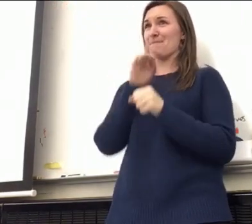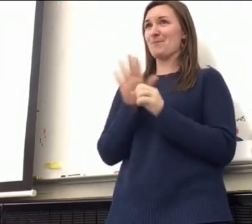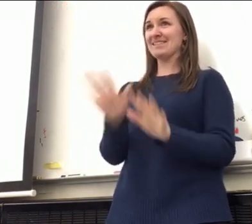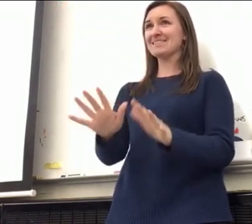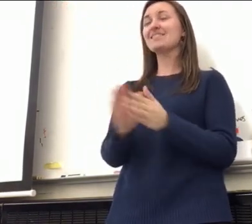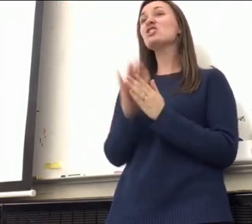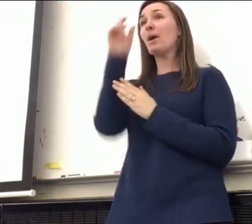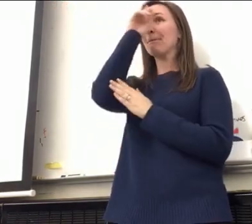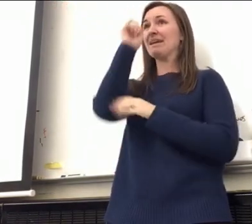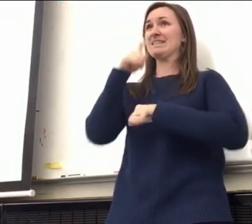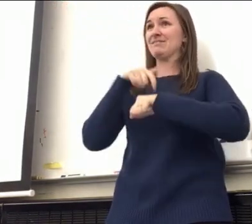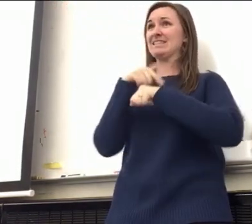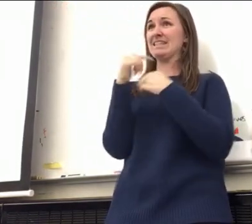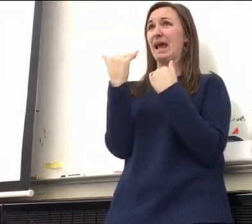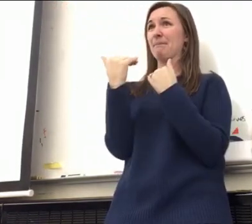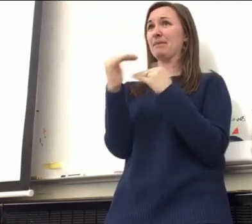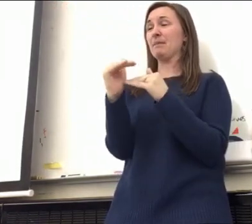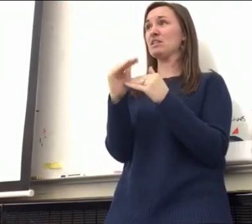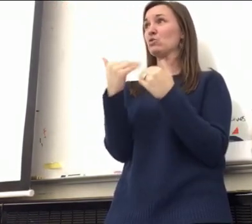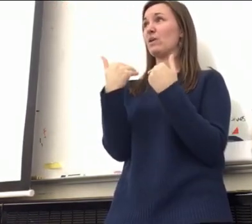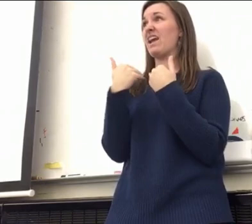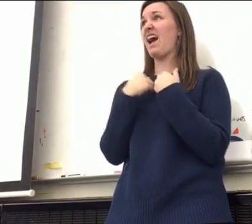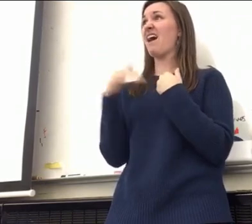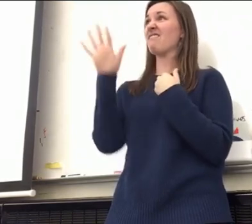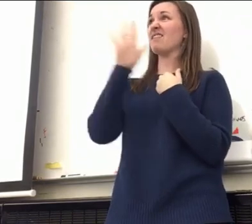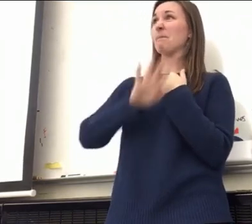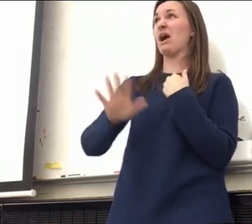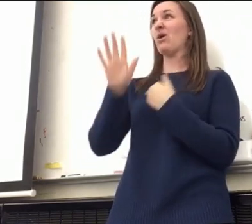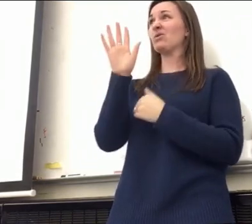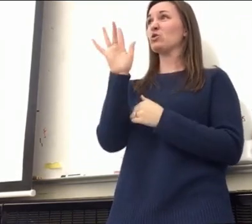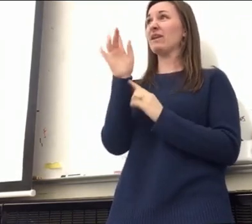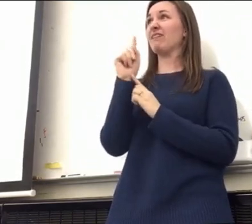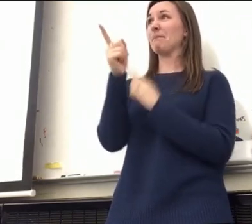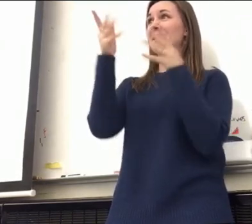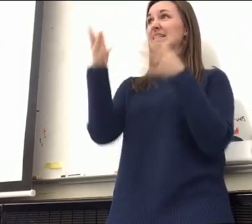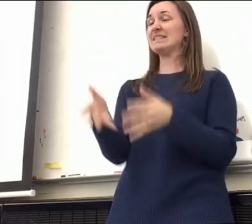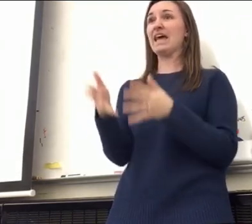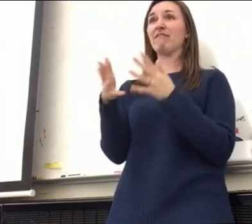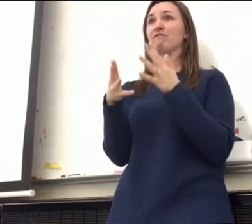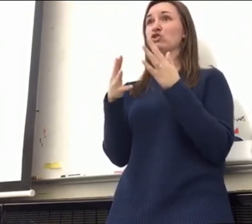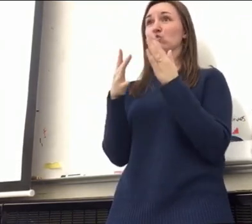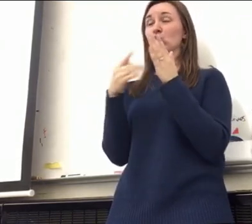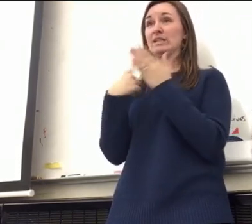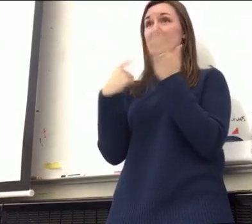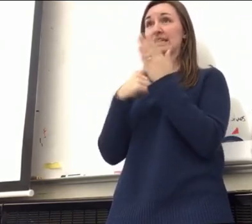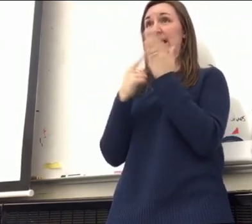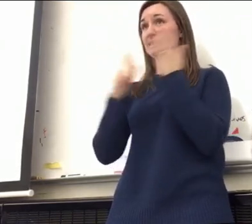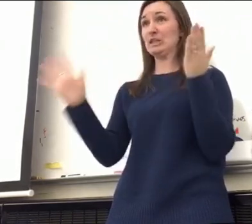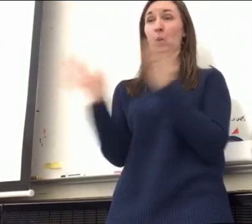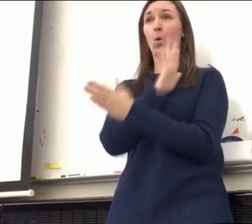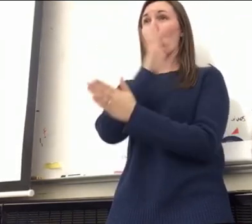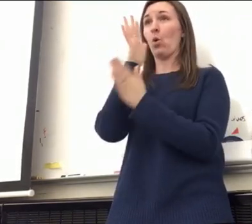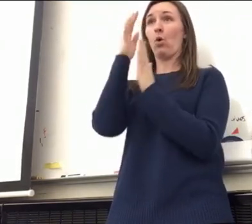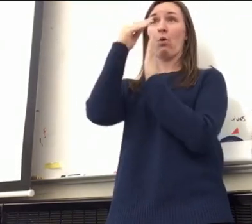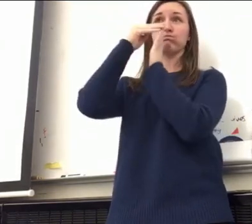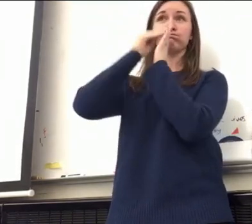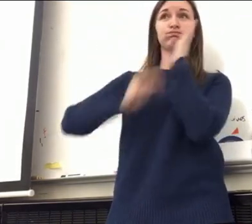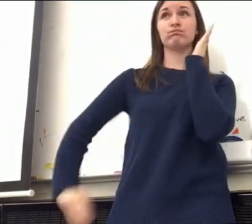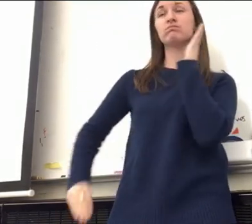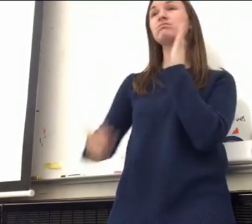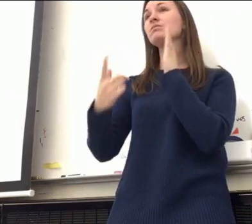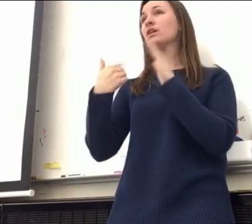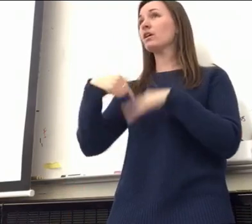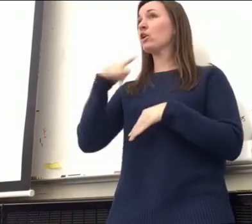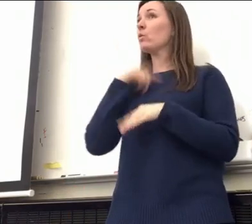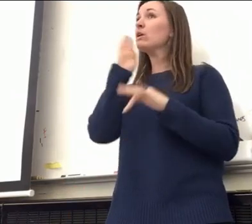Now, due to time constraints, because we have approximately 25 minutes to get through this entire paper, we are going to skip a